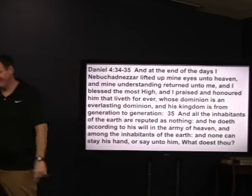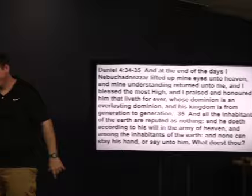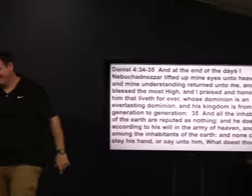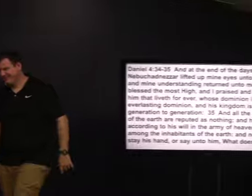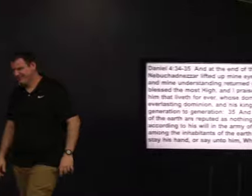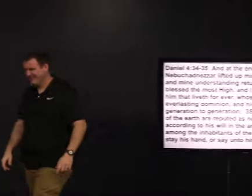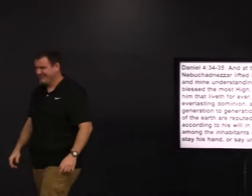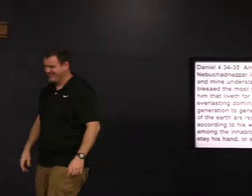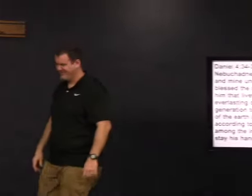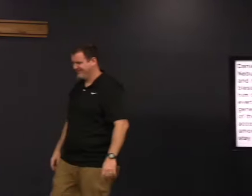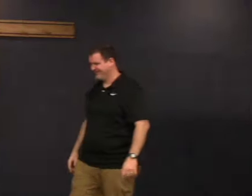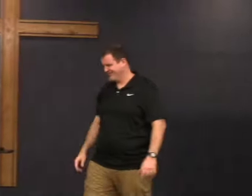do you do?